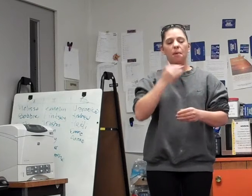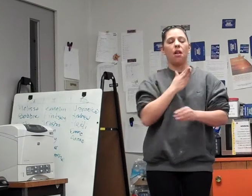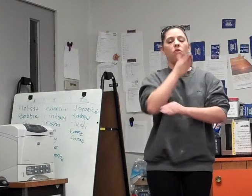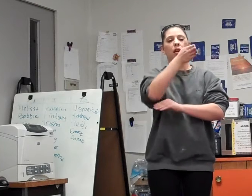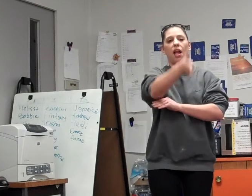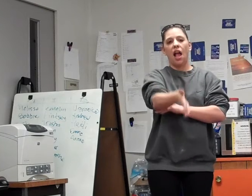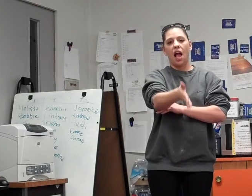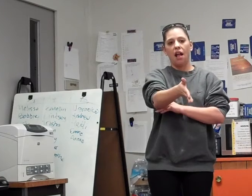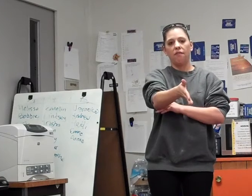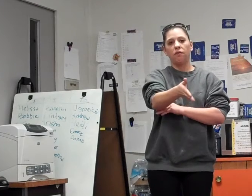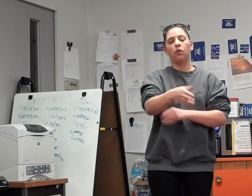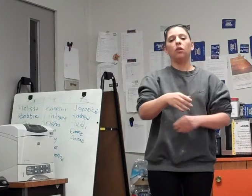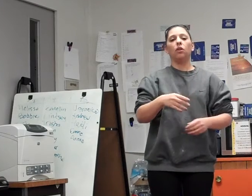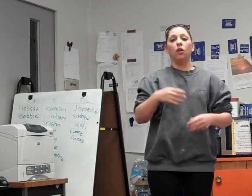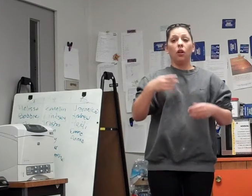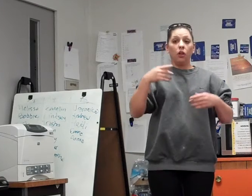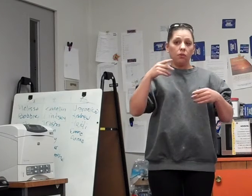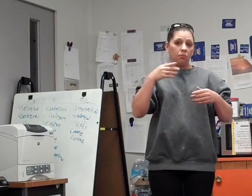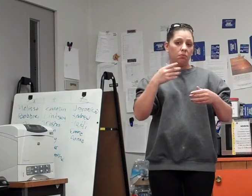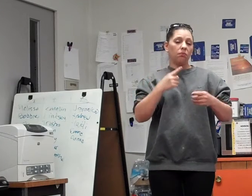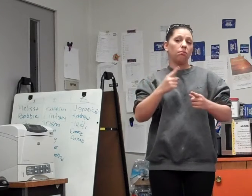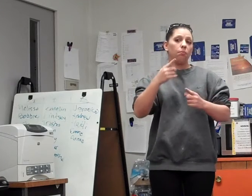30 minutes of coming into the post-op area.